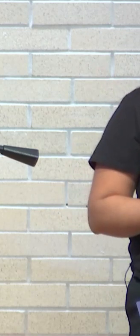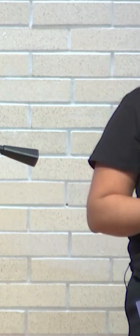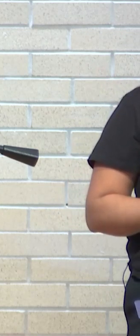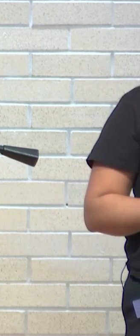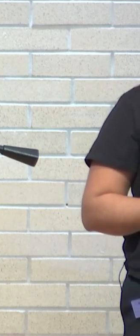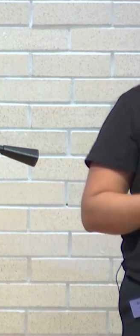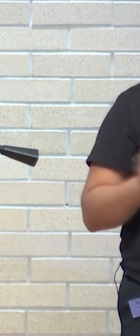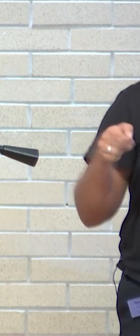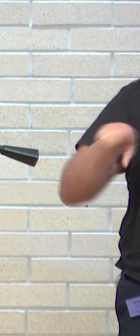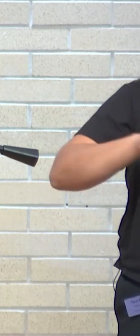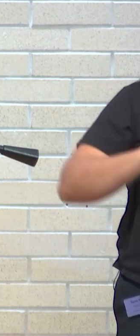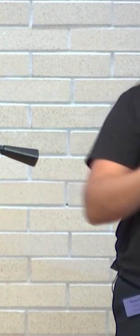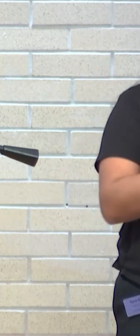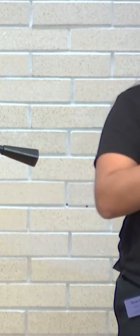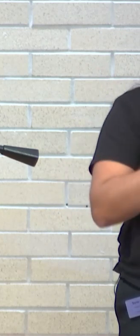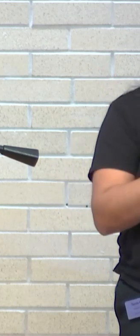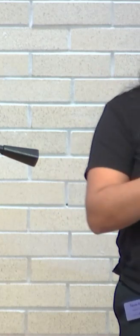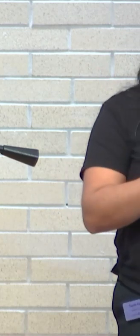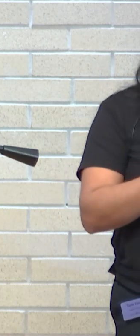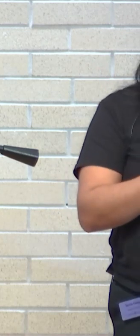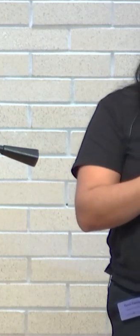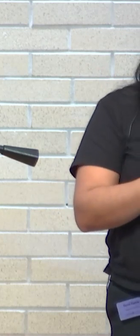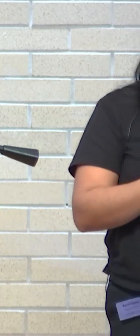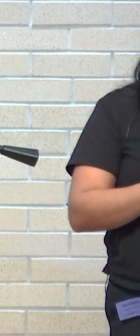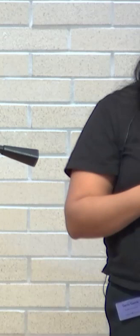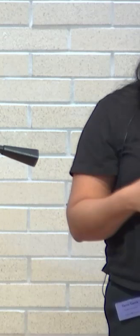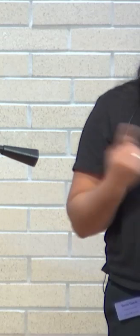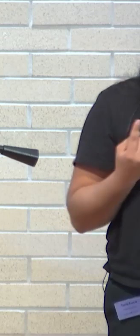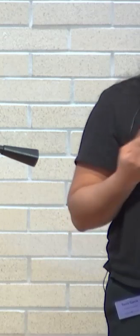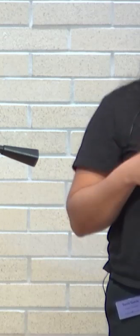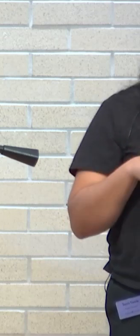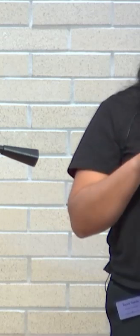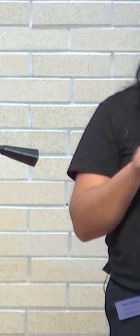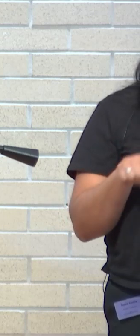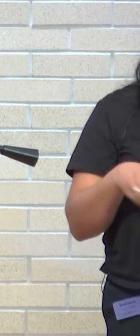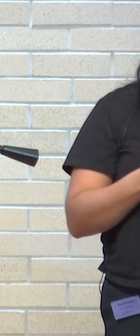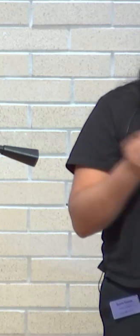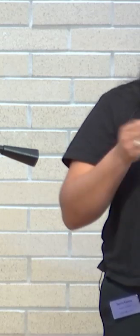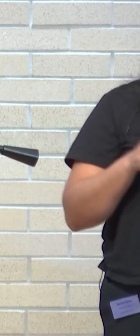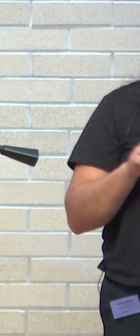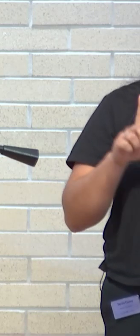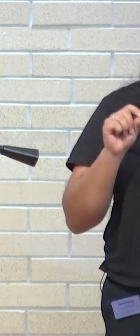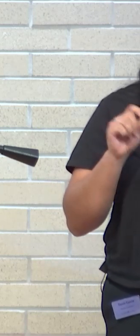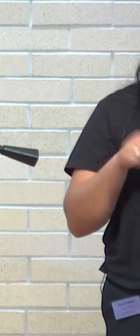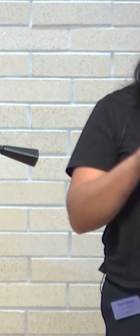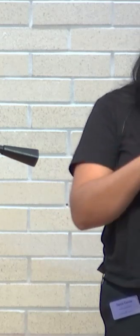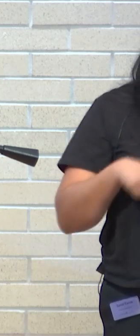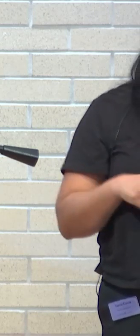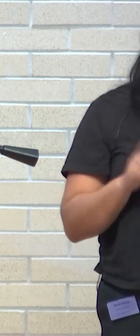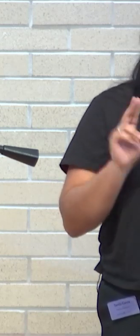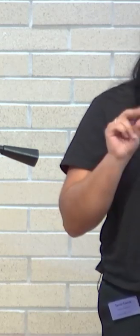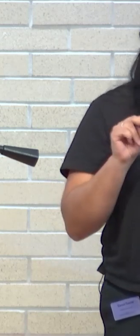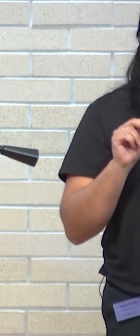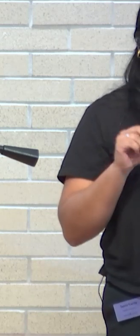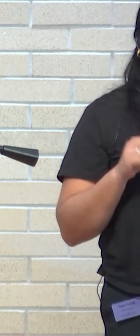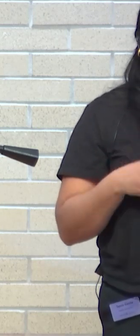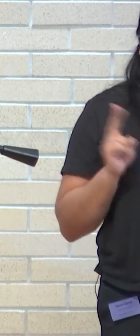All of us are joined together today not just to require our card swipe, but also to join together in recognition and unity of Black History